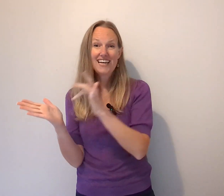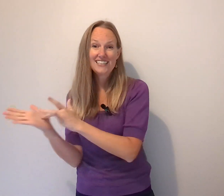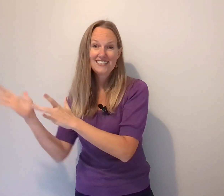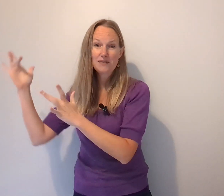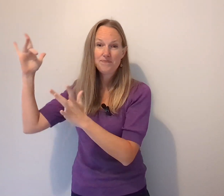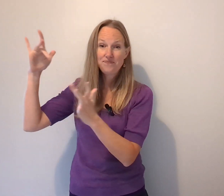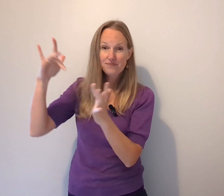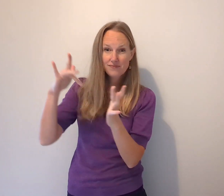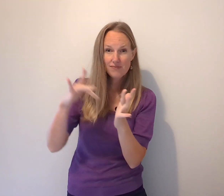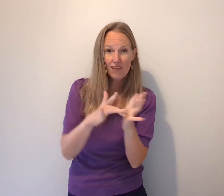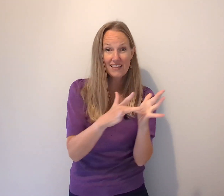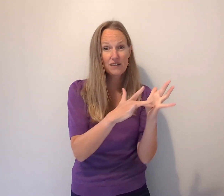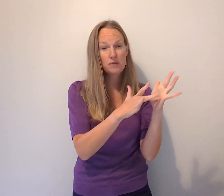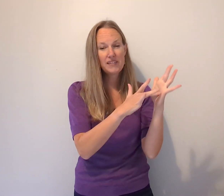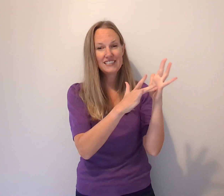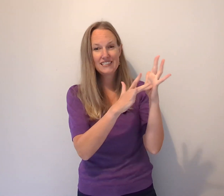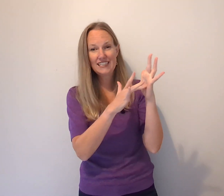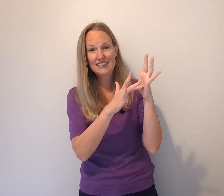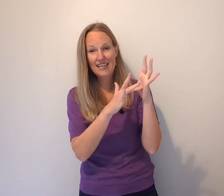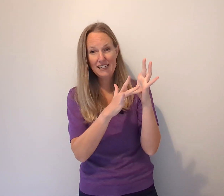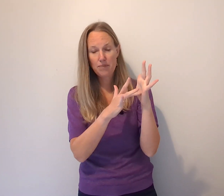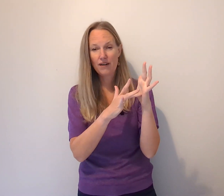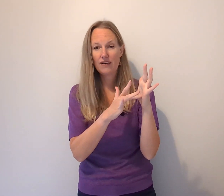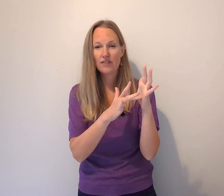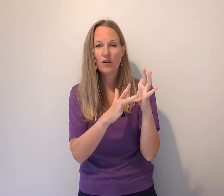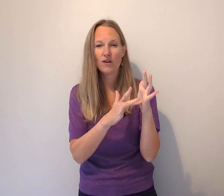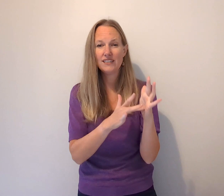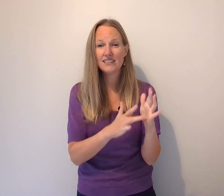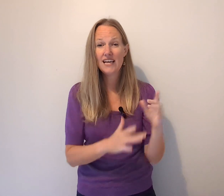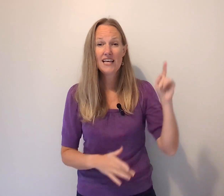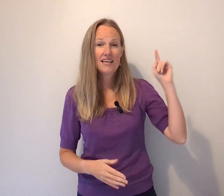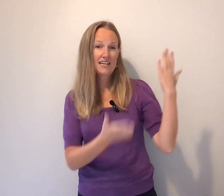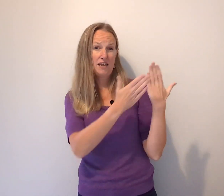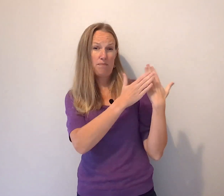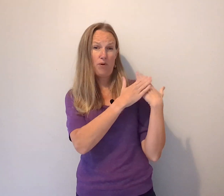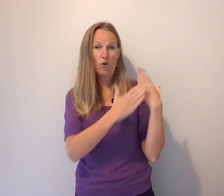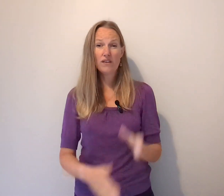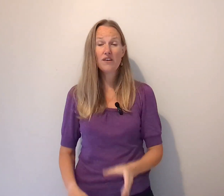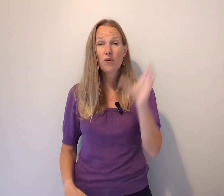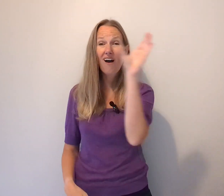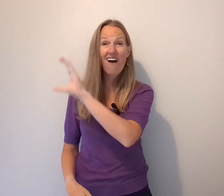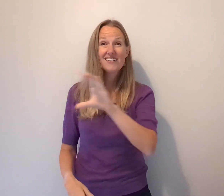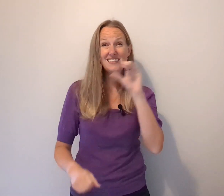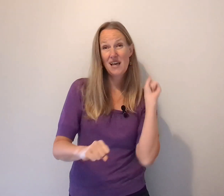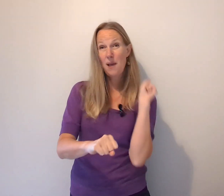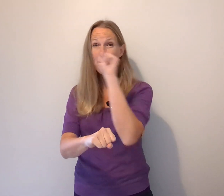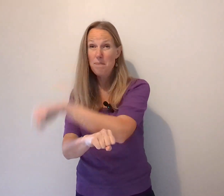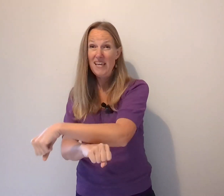Jesus. And then it repeats just that second part of the chorus, that he bore the cross, beat